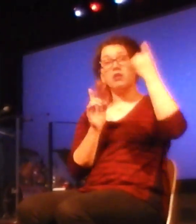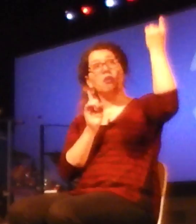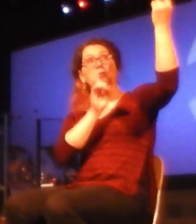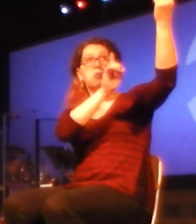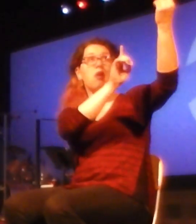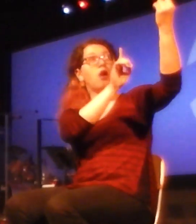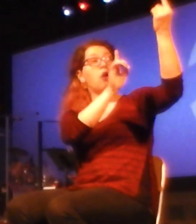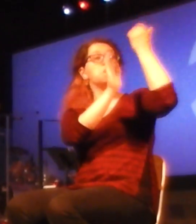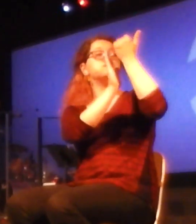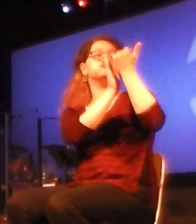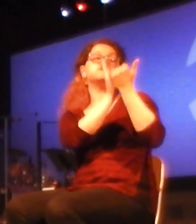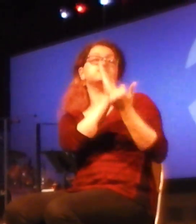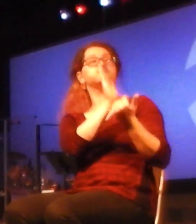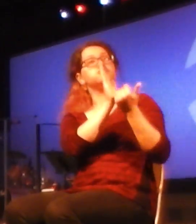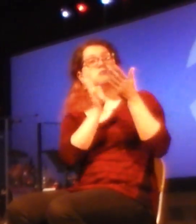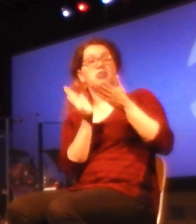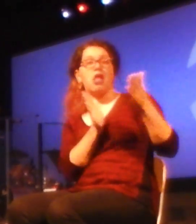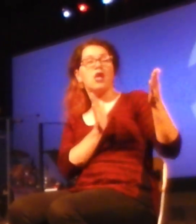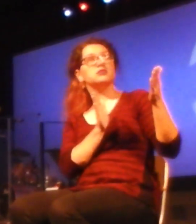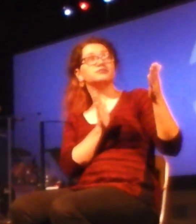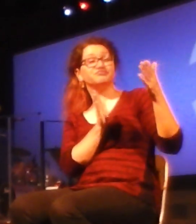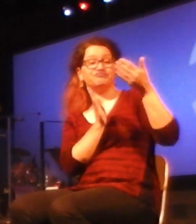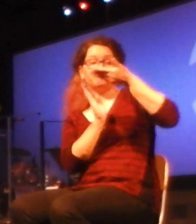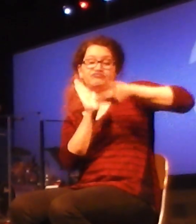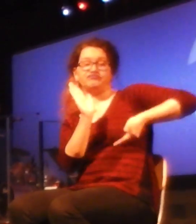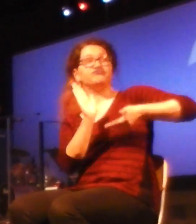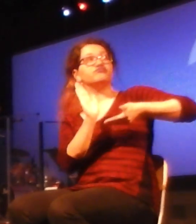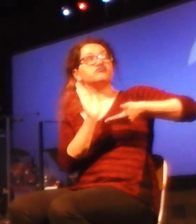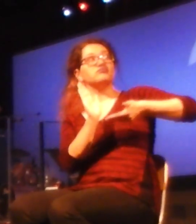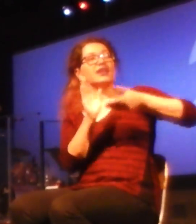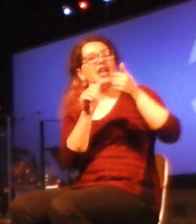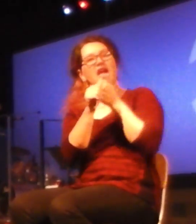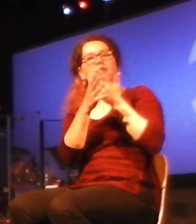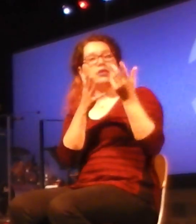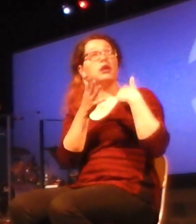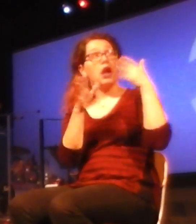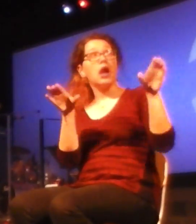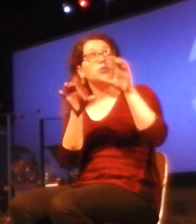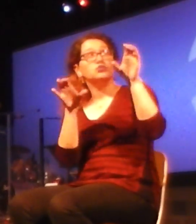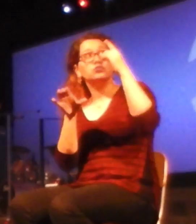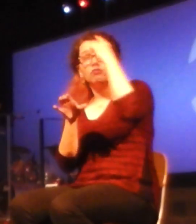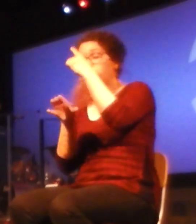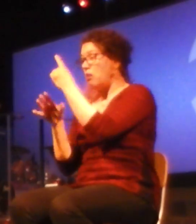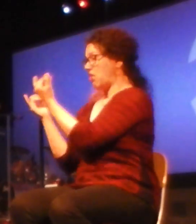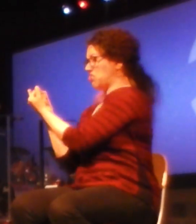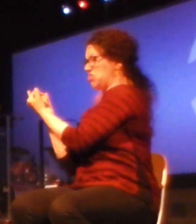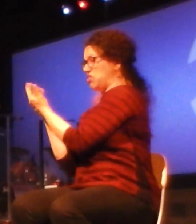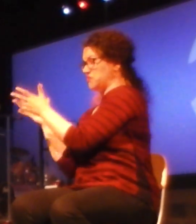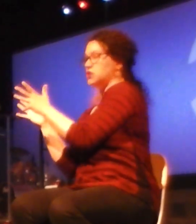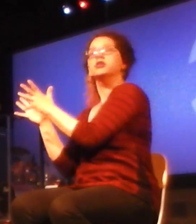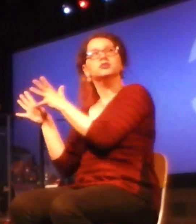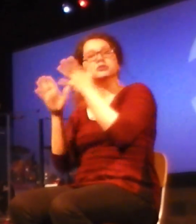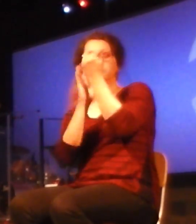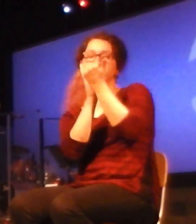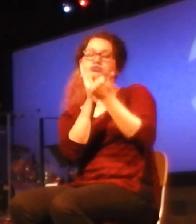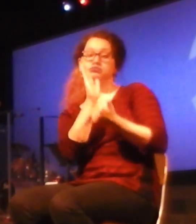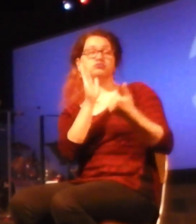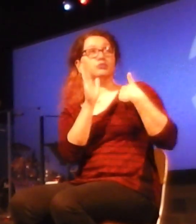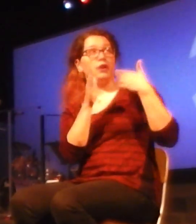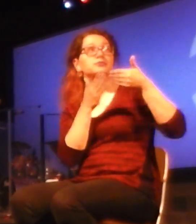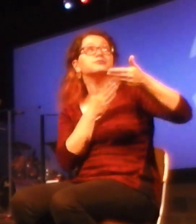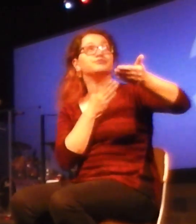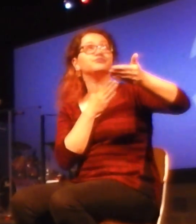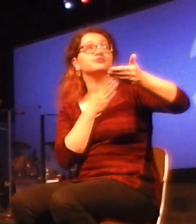God with agendas and we say, these are the different things that I'm going to do to get out of exile, what ends up happening is oftentimes